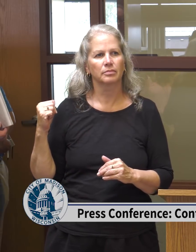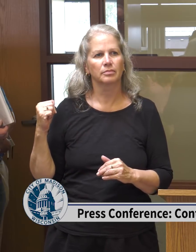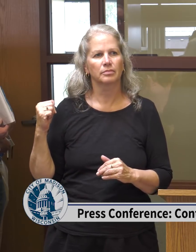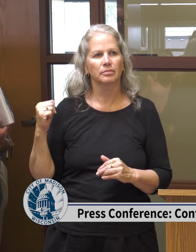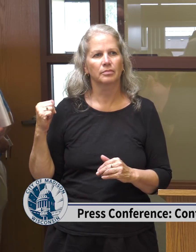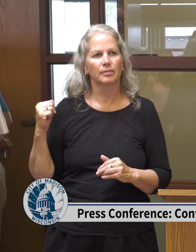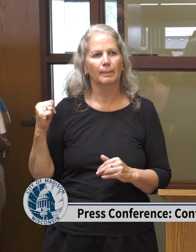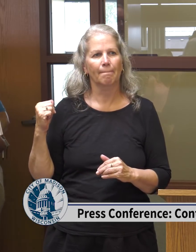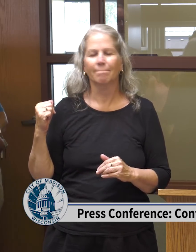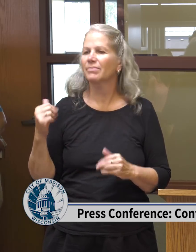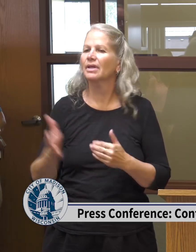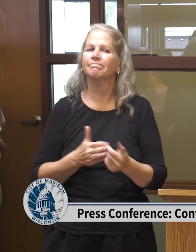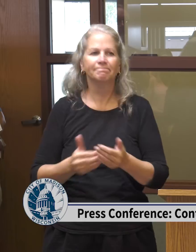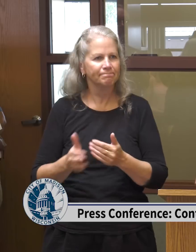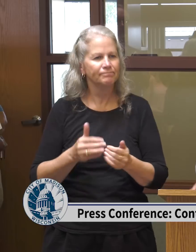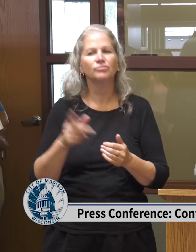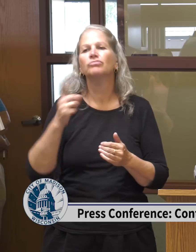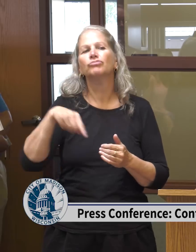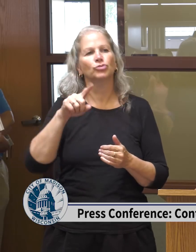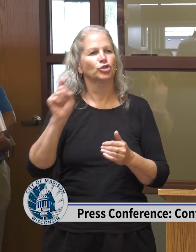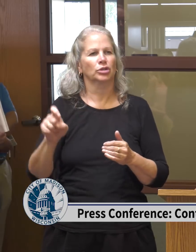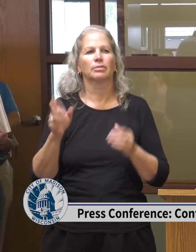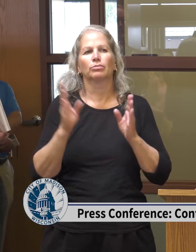Yeah, or out of the water.